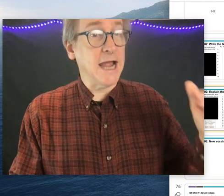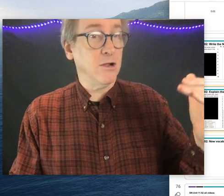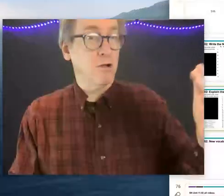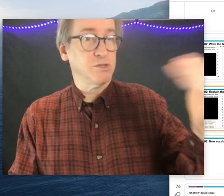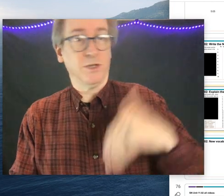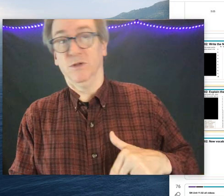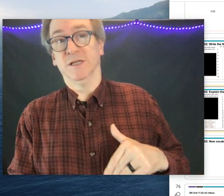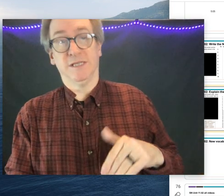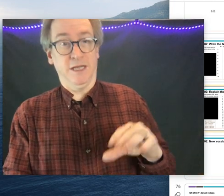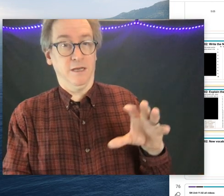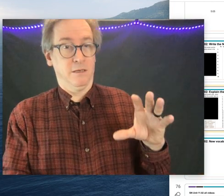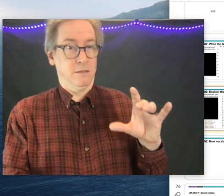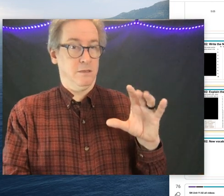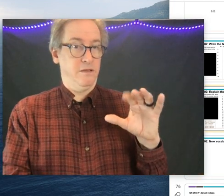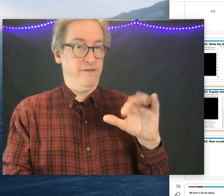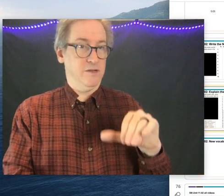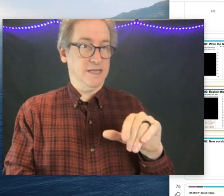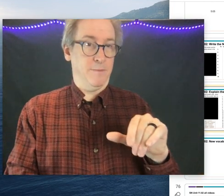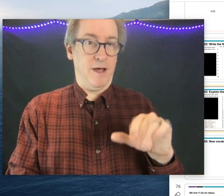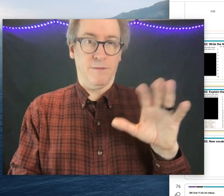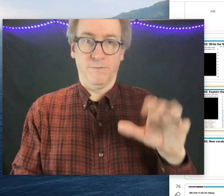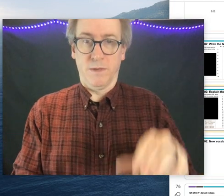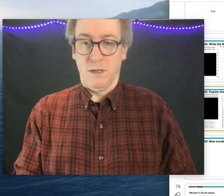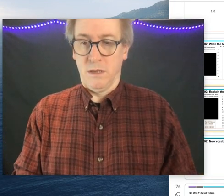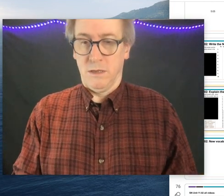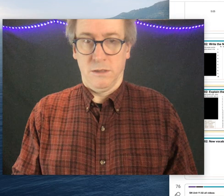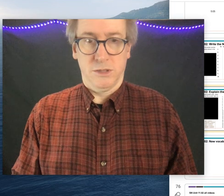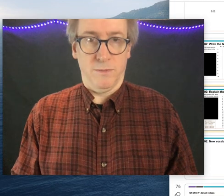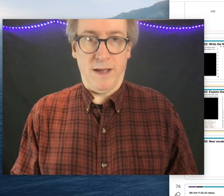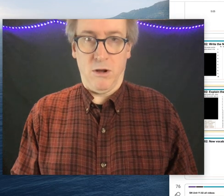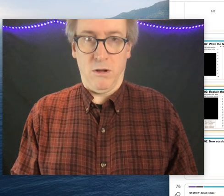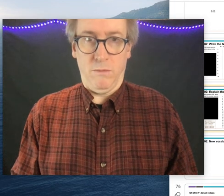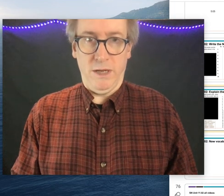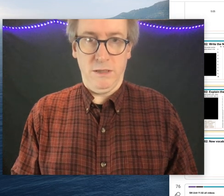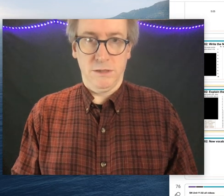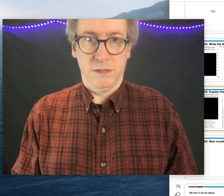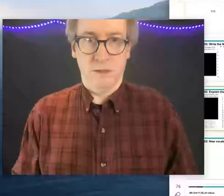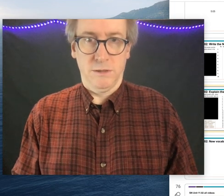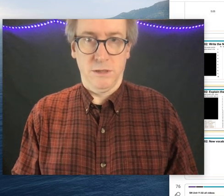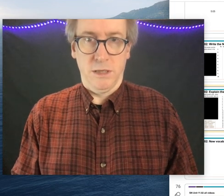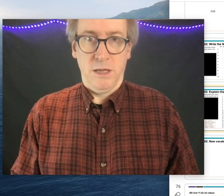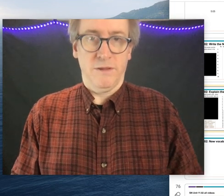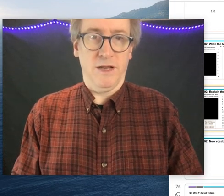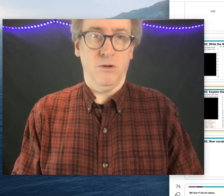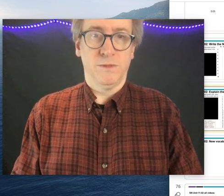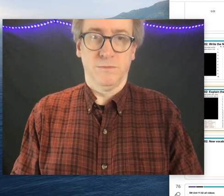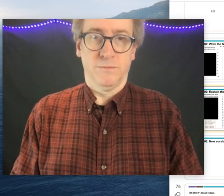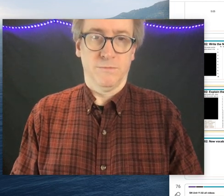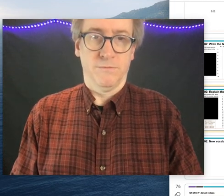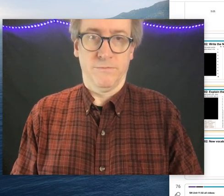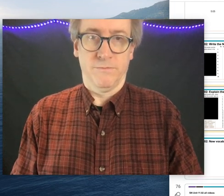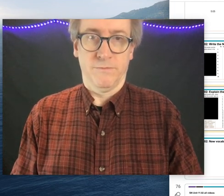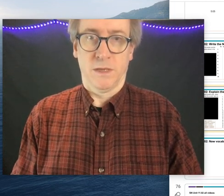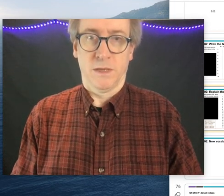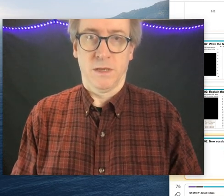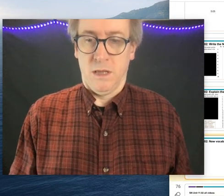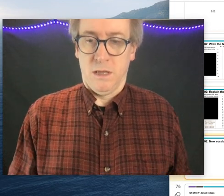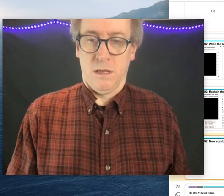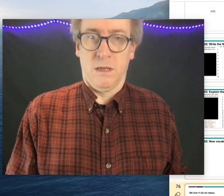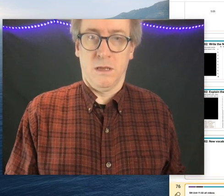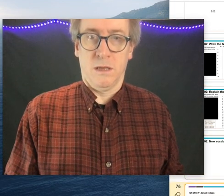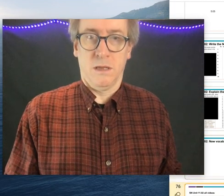And I also include this in the videos at the bottom. So by all means, then,